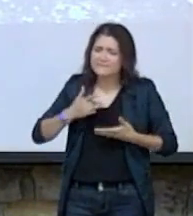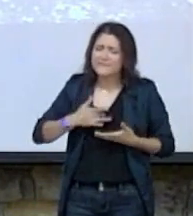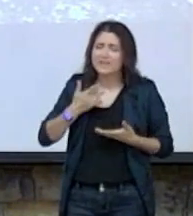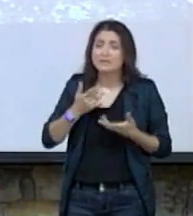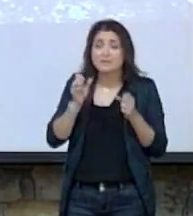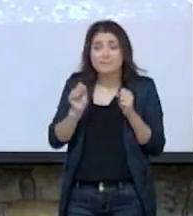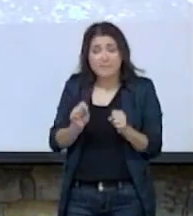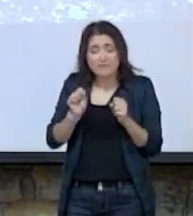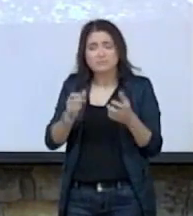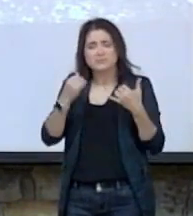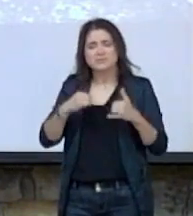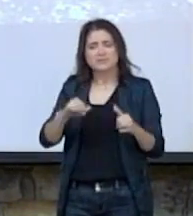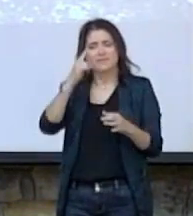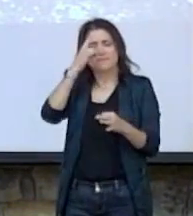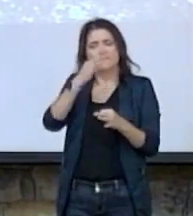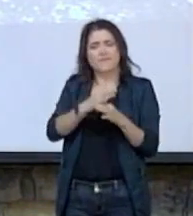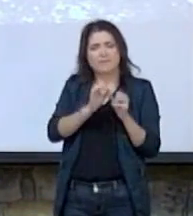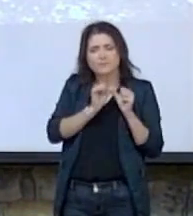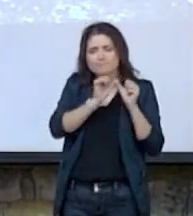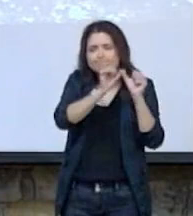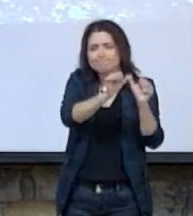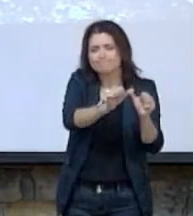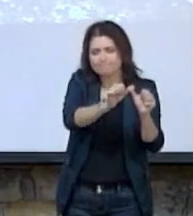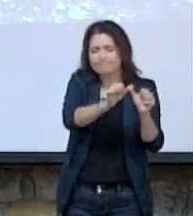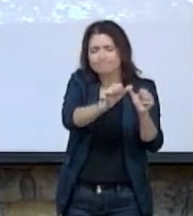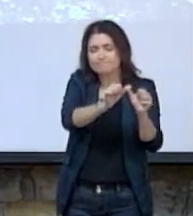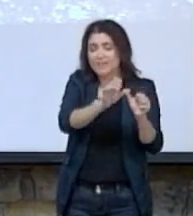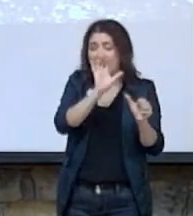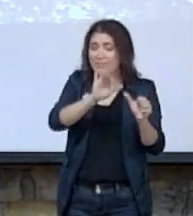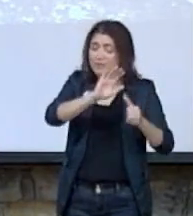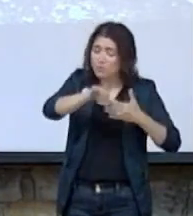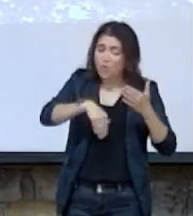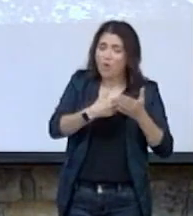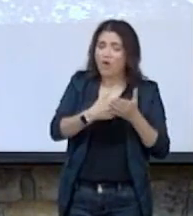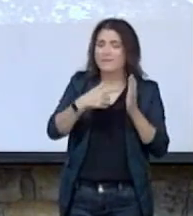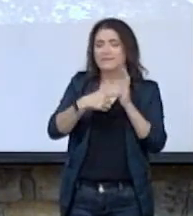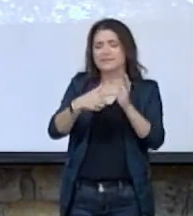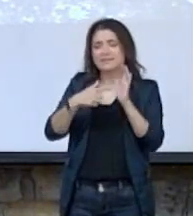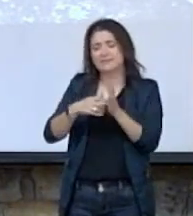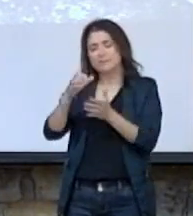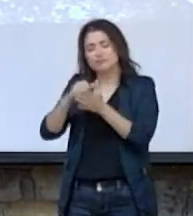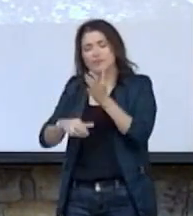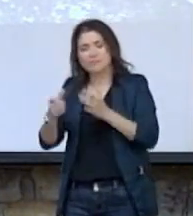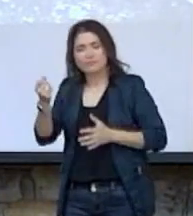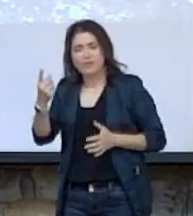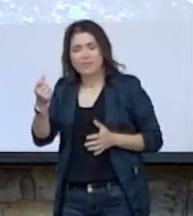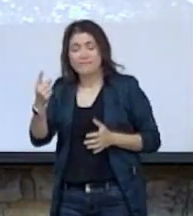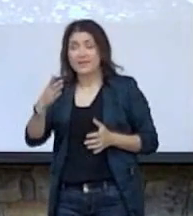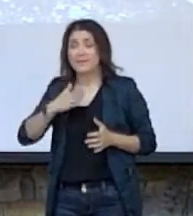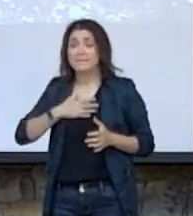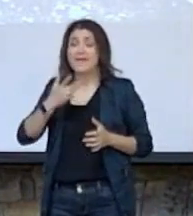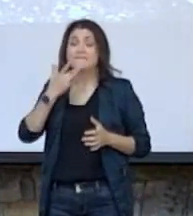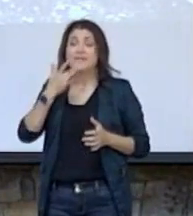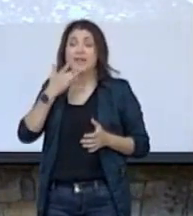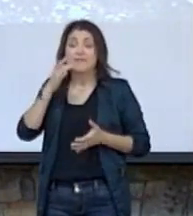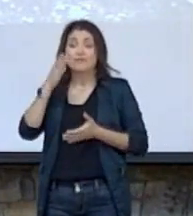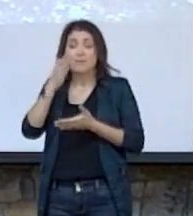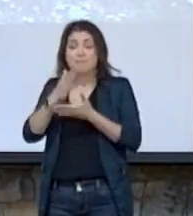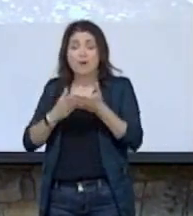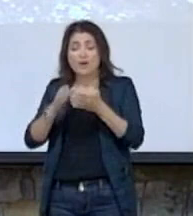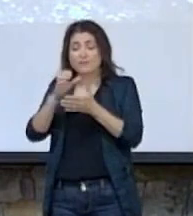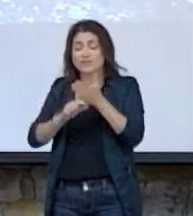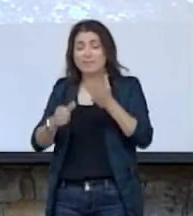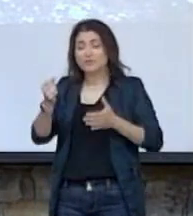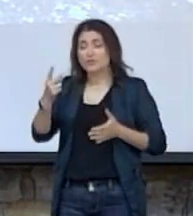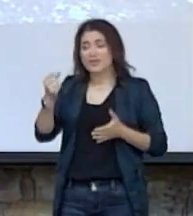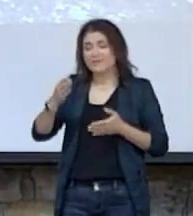be faithful. And that's what all these examples in chapter 11 are. And my favorite part of chapter 11 is the very